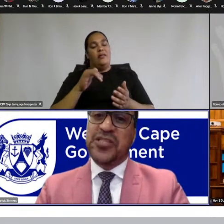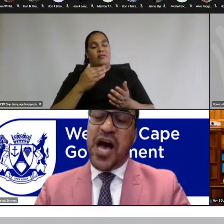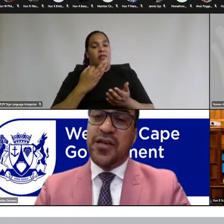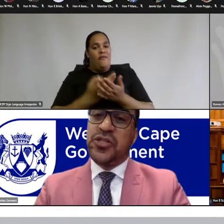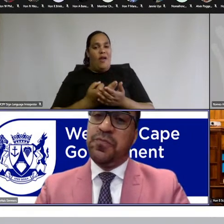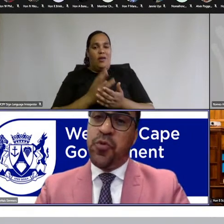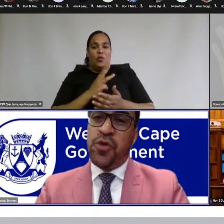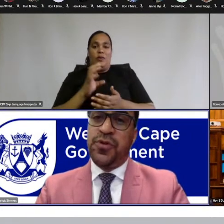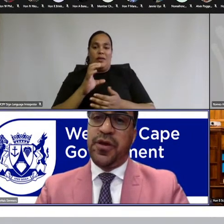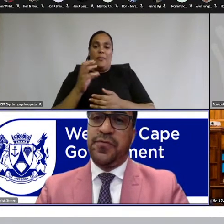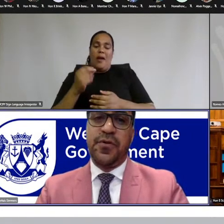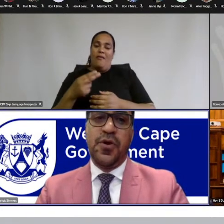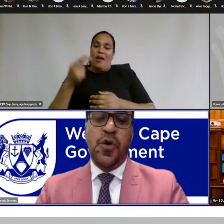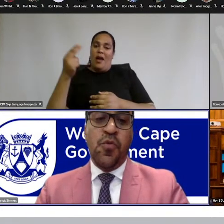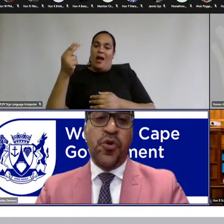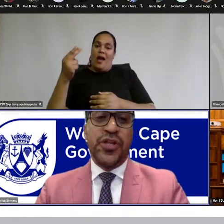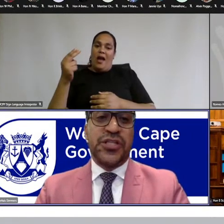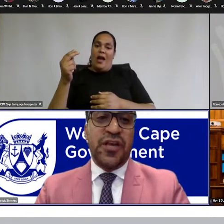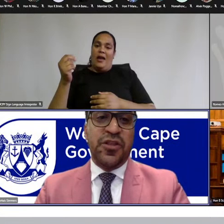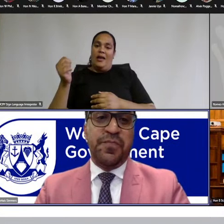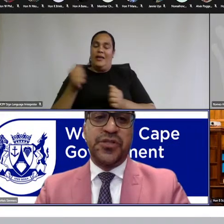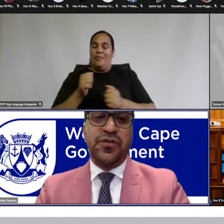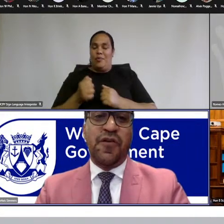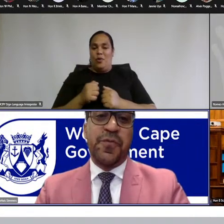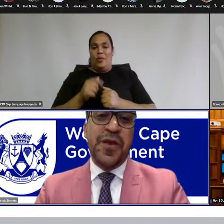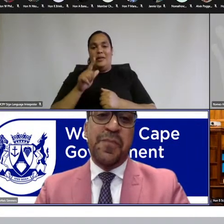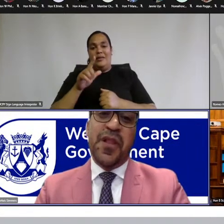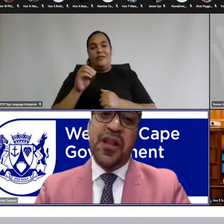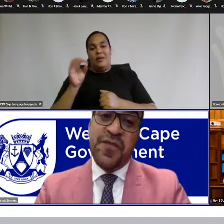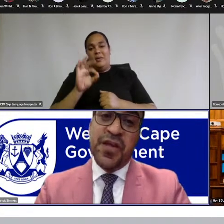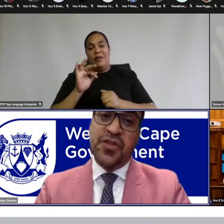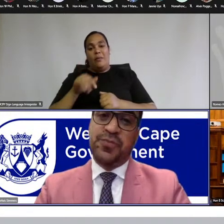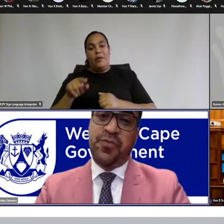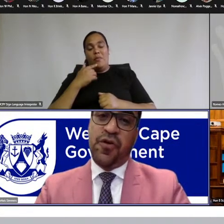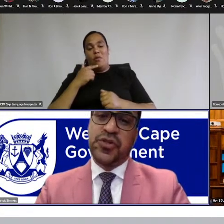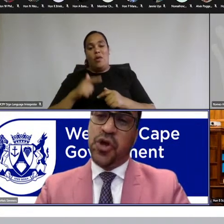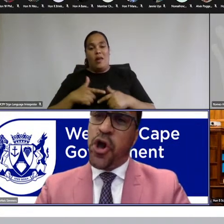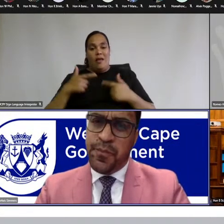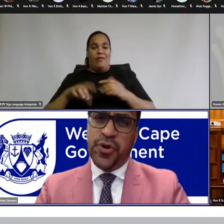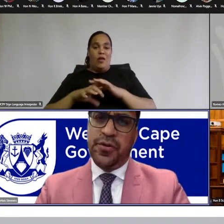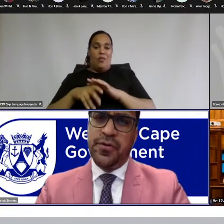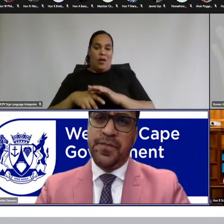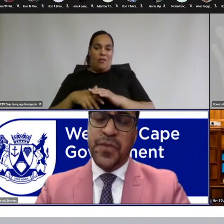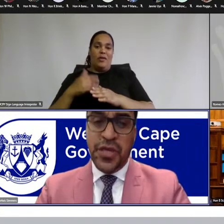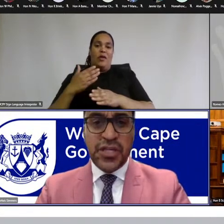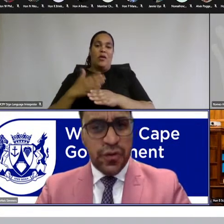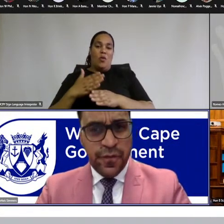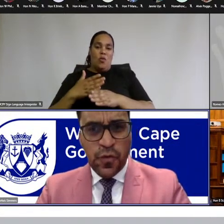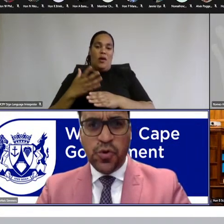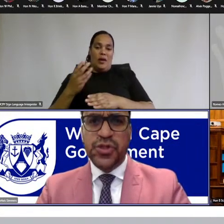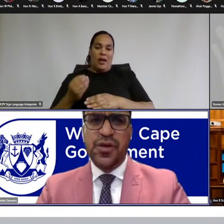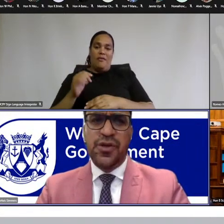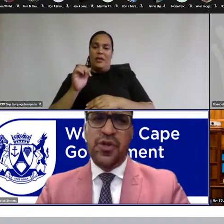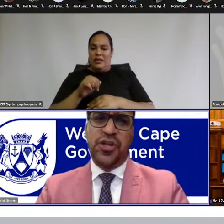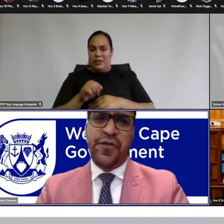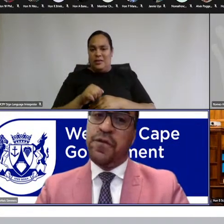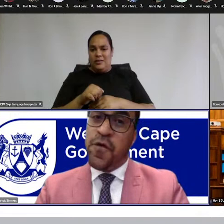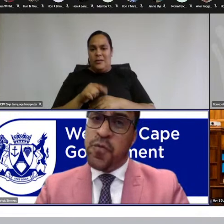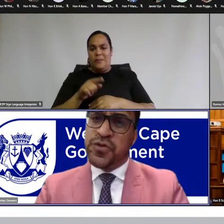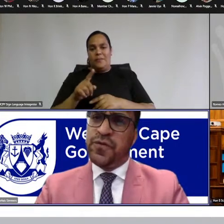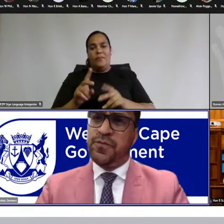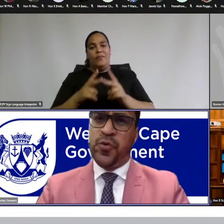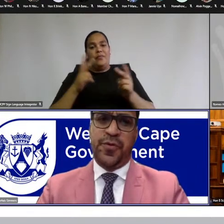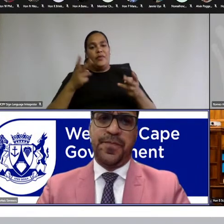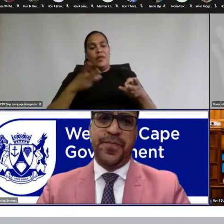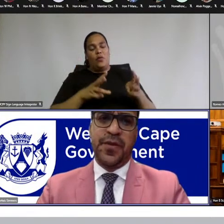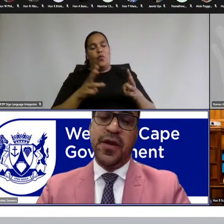Cape has the highest employment rate. More than 70% of the people living in this province are employed. Yes, of course, these are different